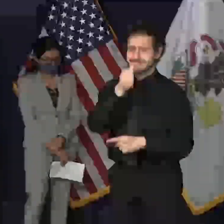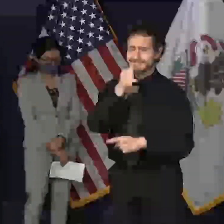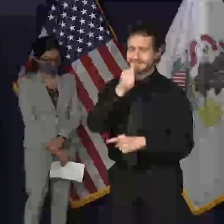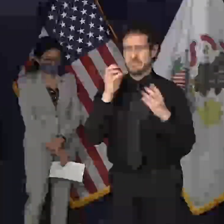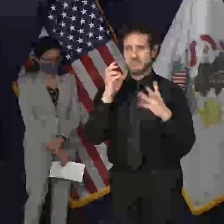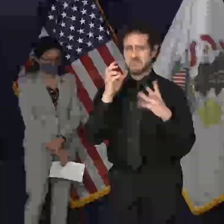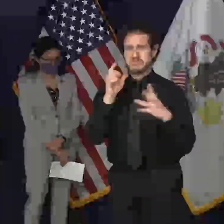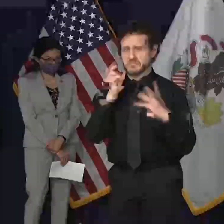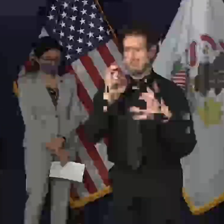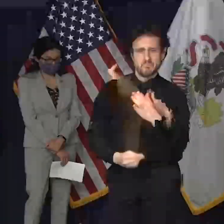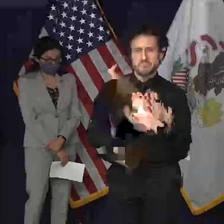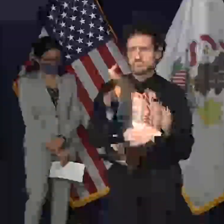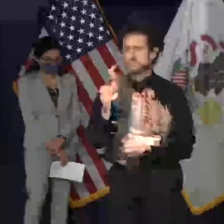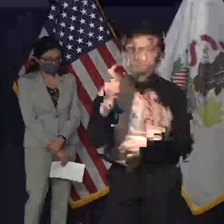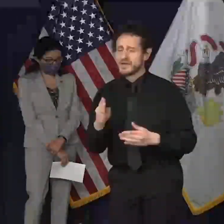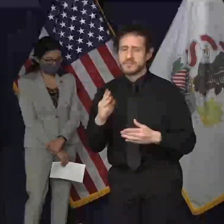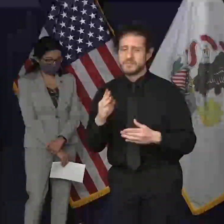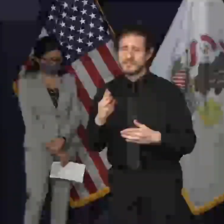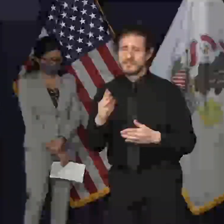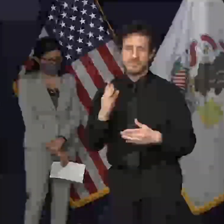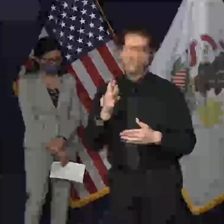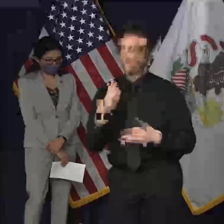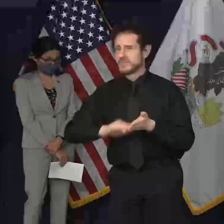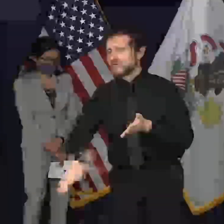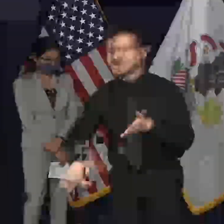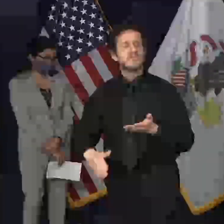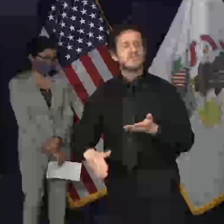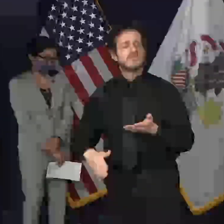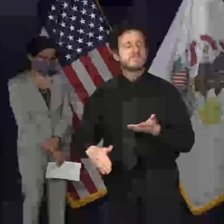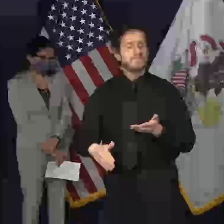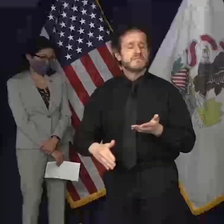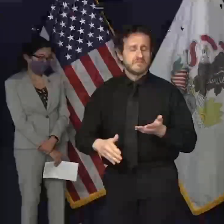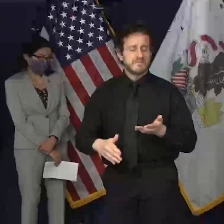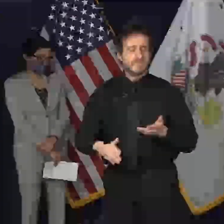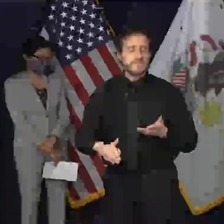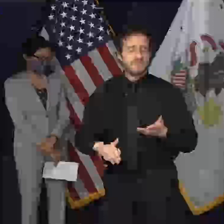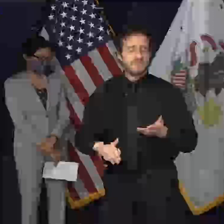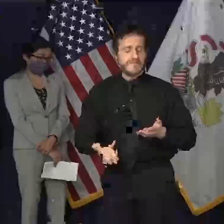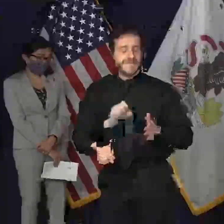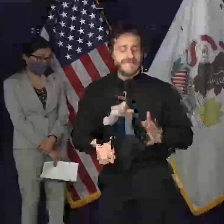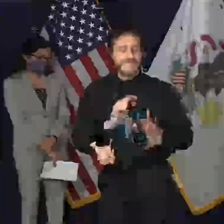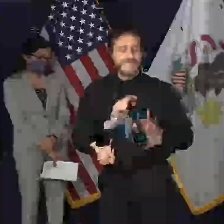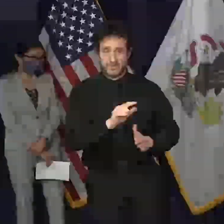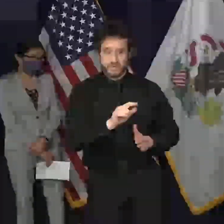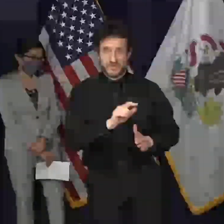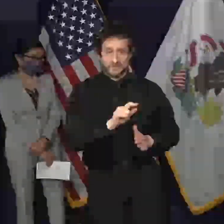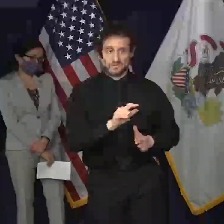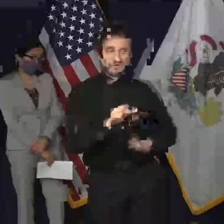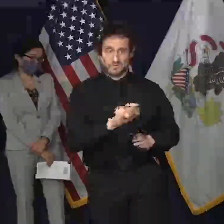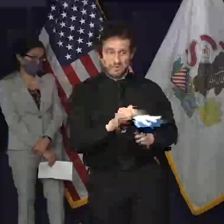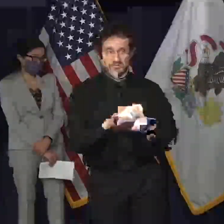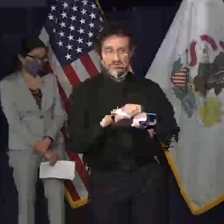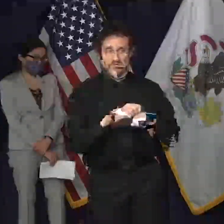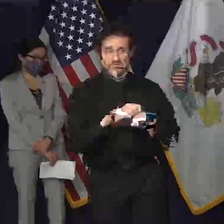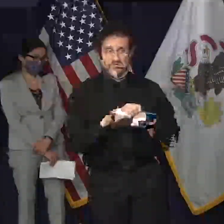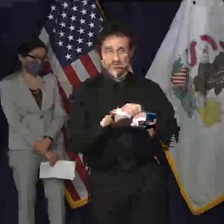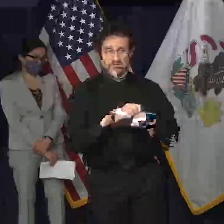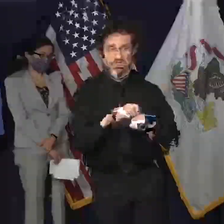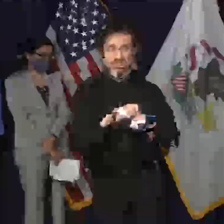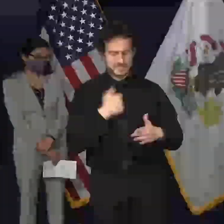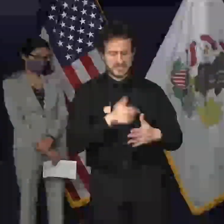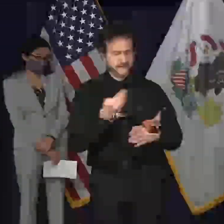it's costing us, I mean, look, beyond the cost to the state, this has cost so many families so